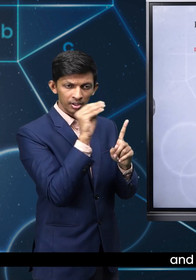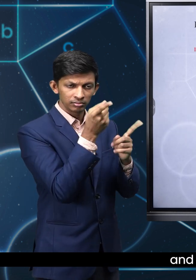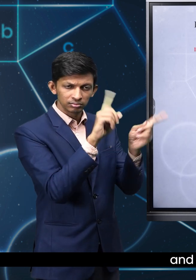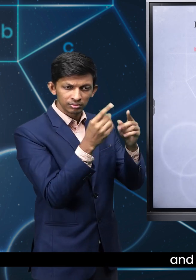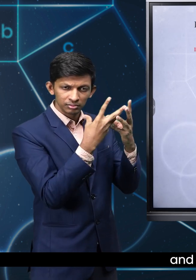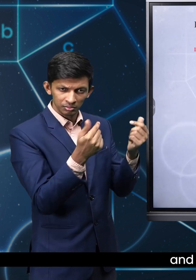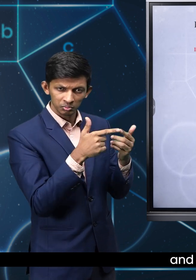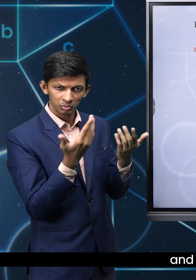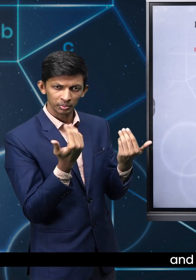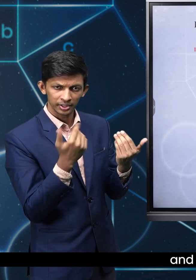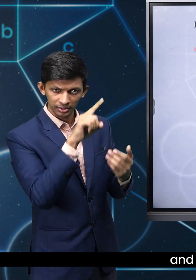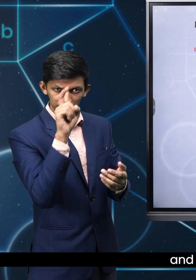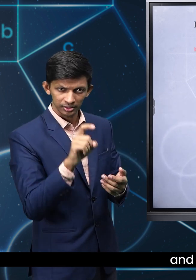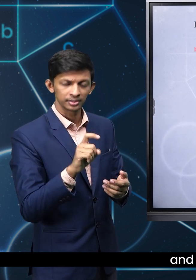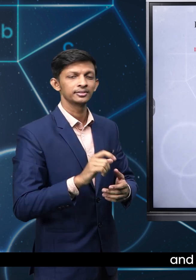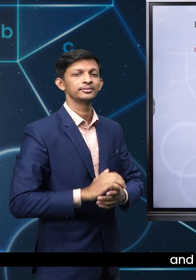4096 are perfect square numbers?